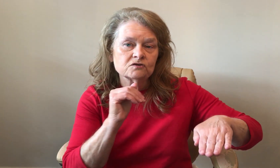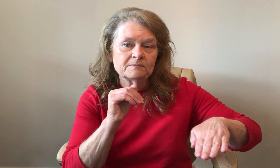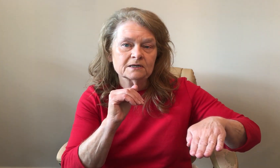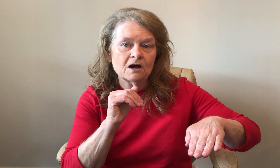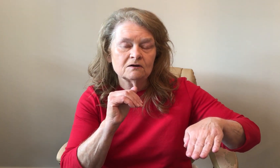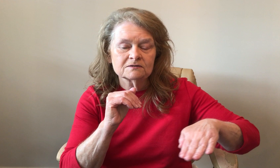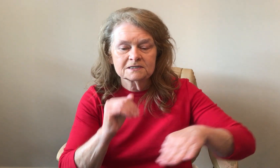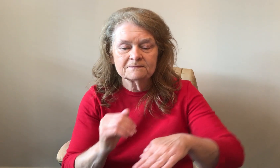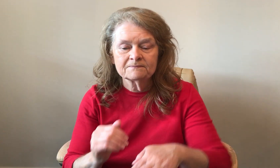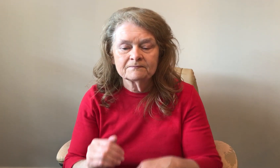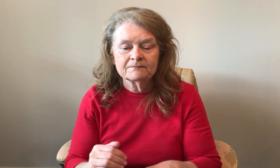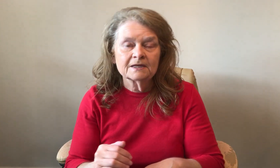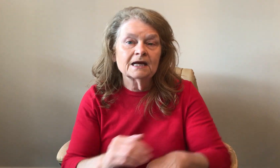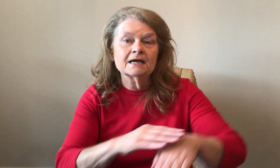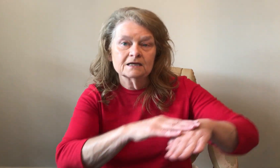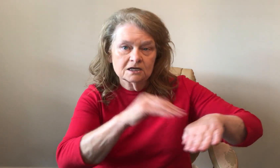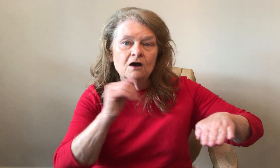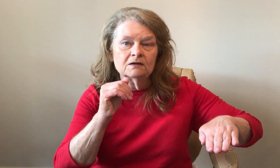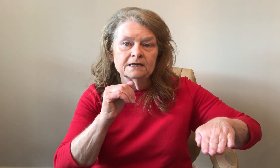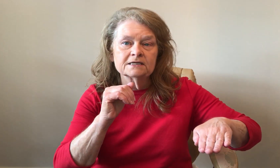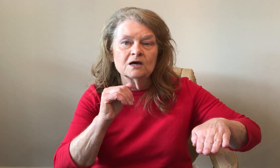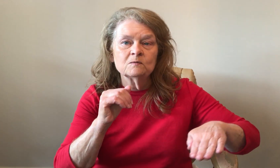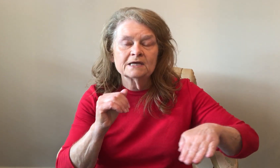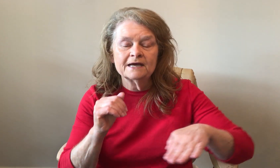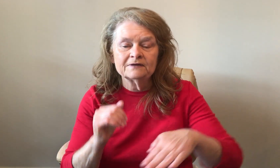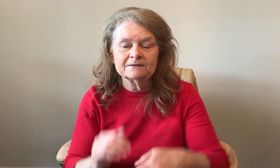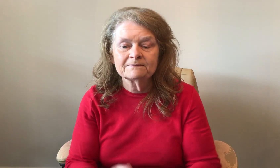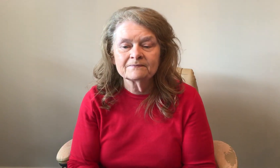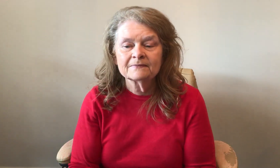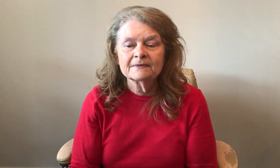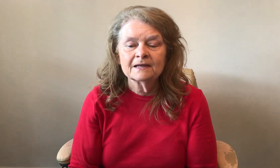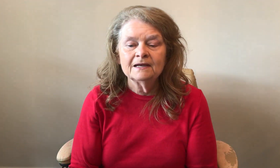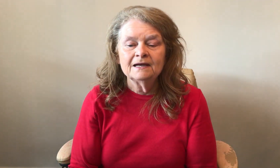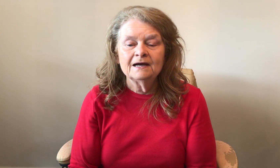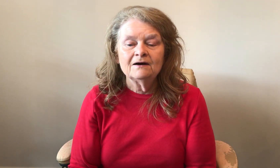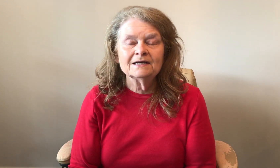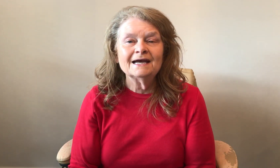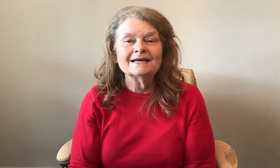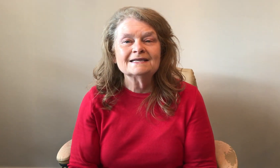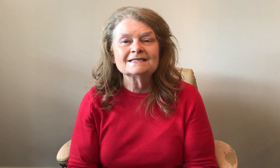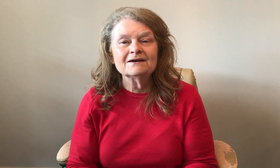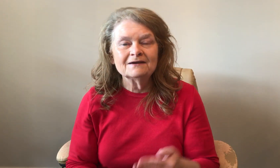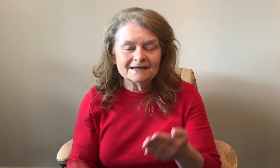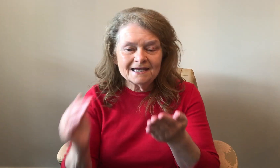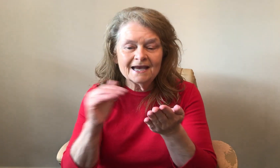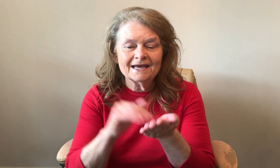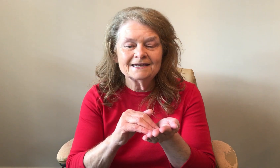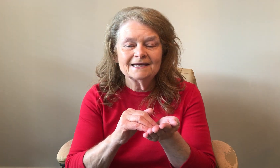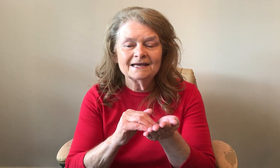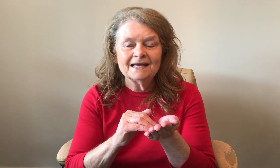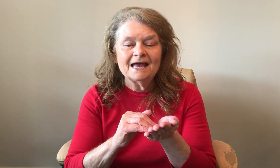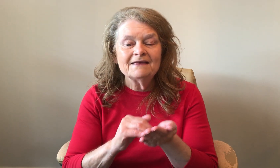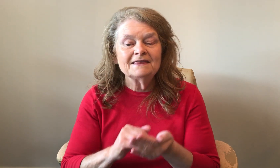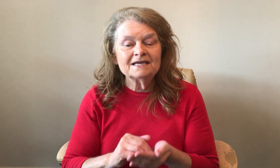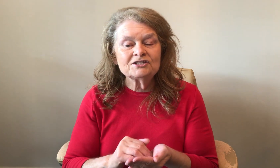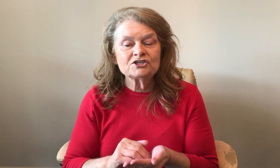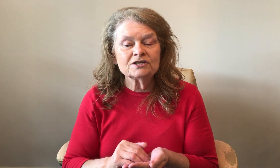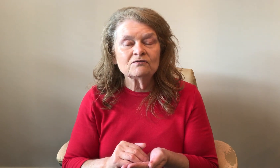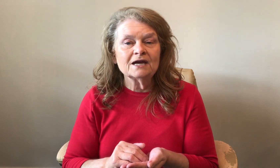trumpet calls, like calling us home to heaven. Okay, so again, this